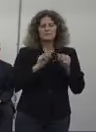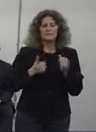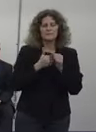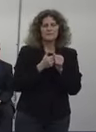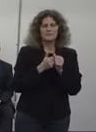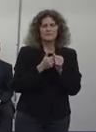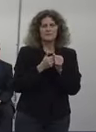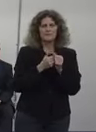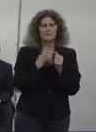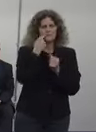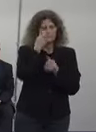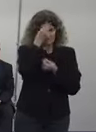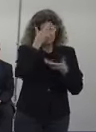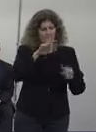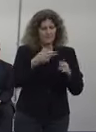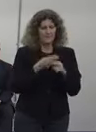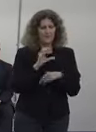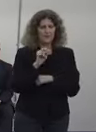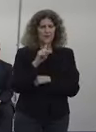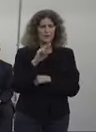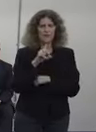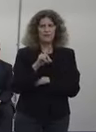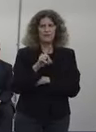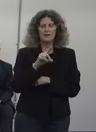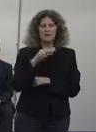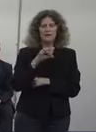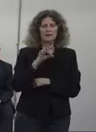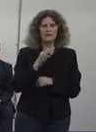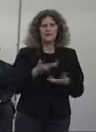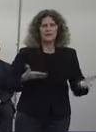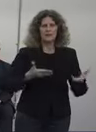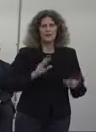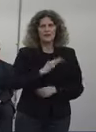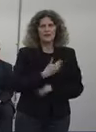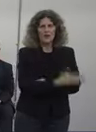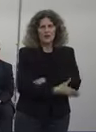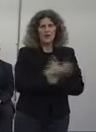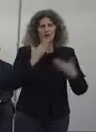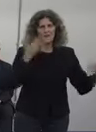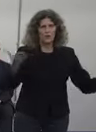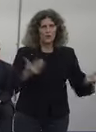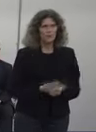information on COVID-19 in Buncombe County. Thank you.